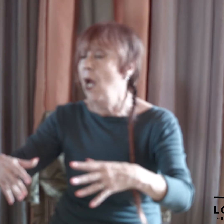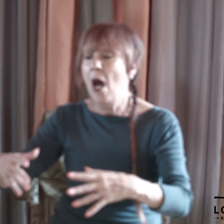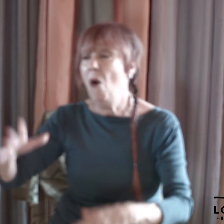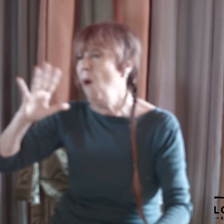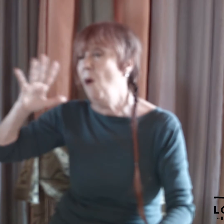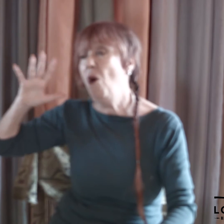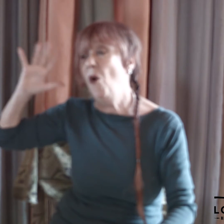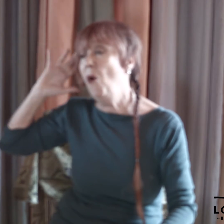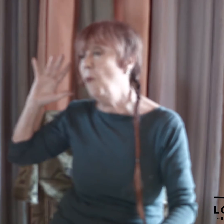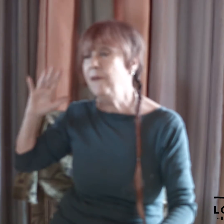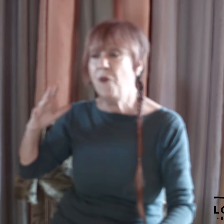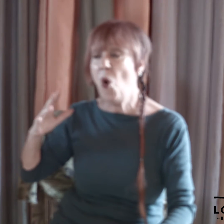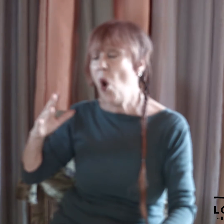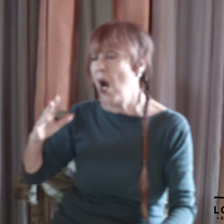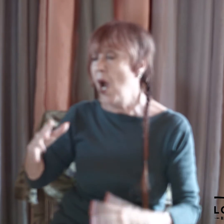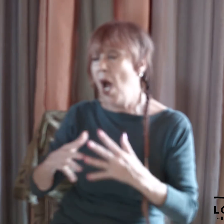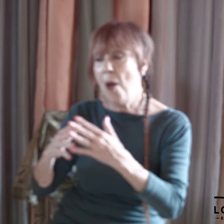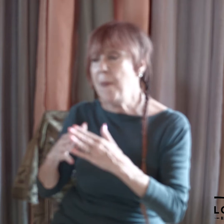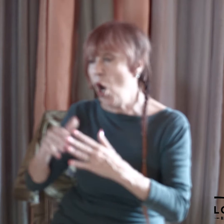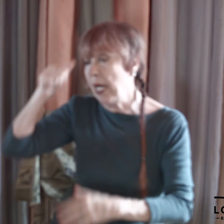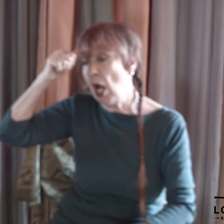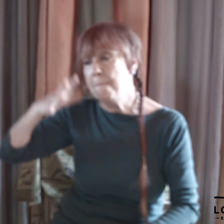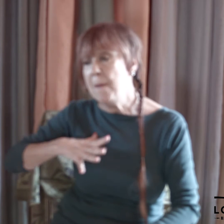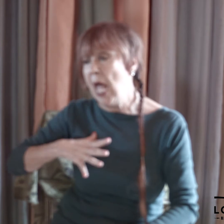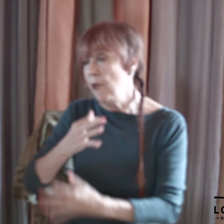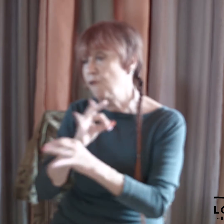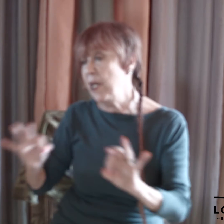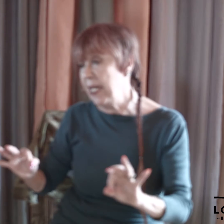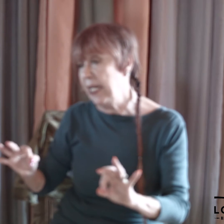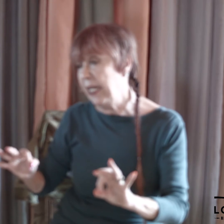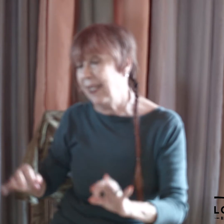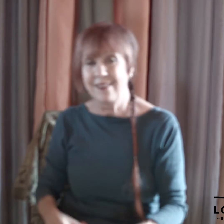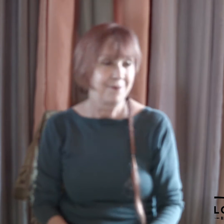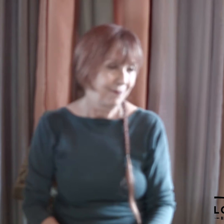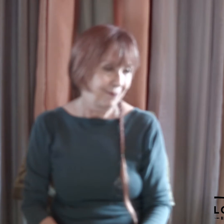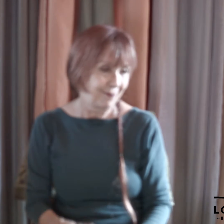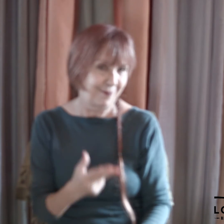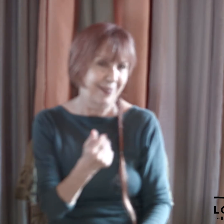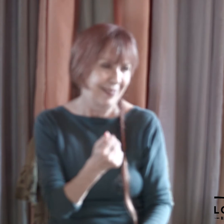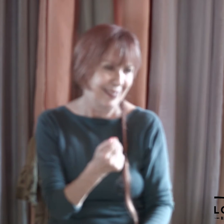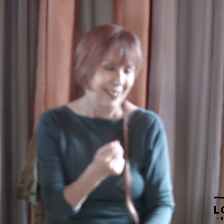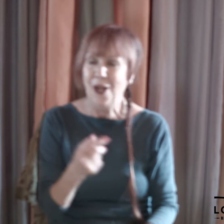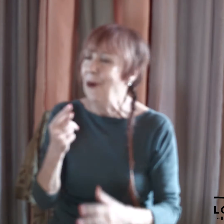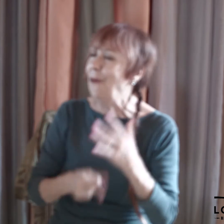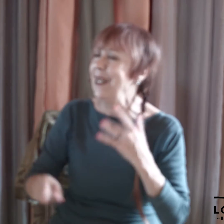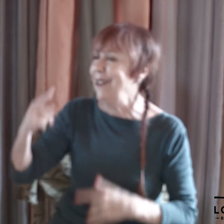what it once was like in America when men were free. What comes to your mind when you hear